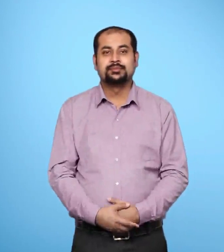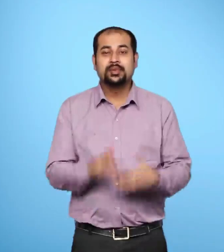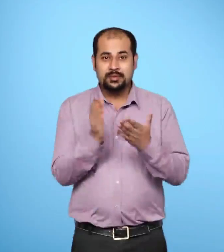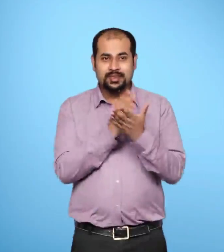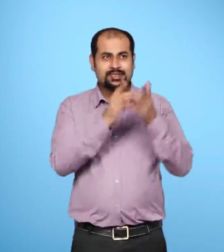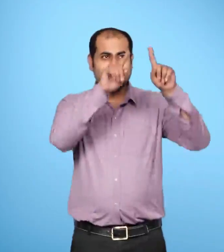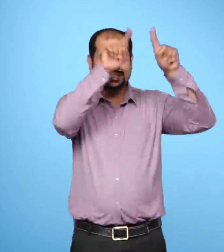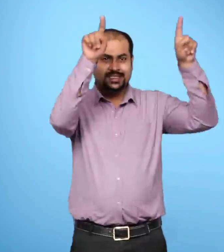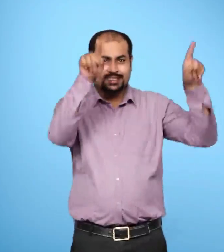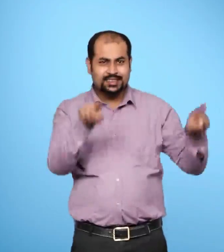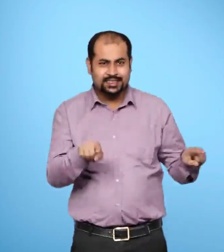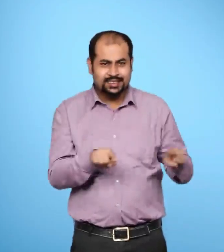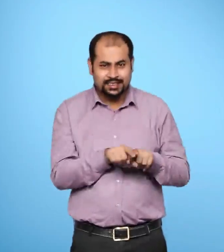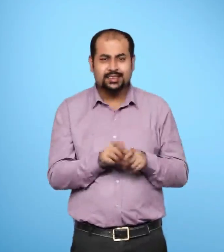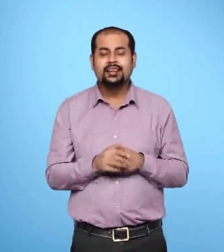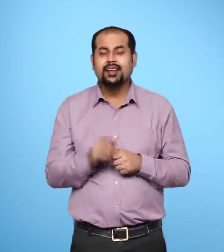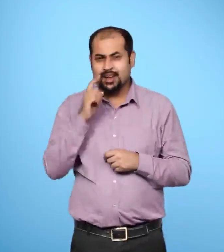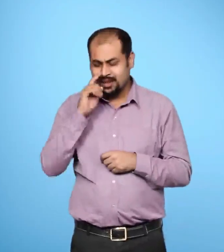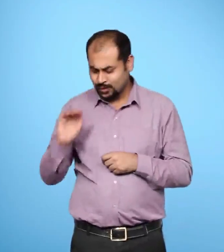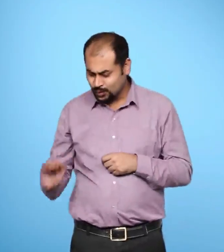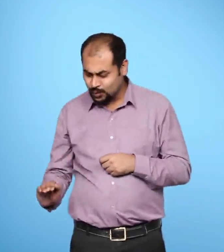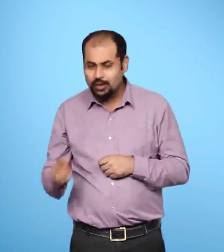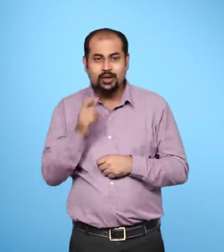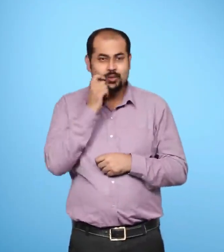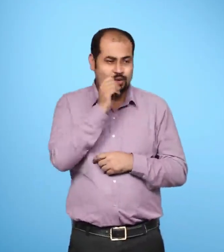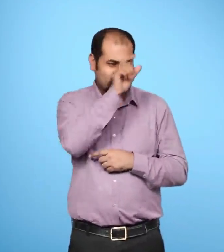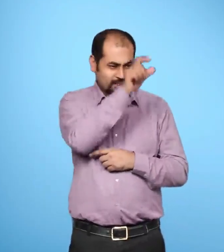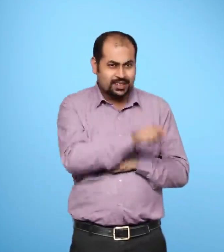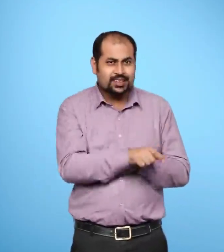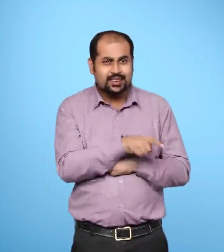This page describes the conversation using picture and text